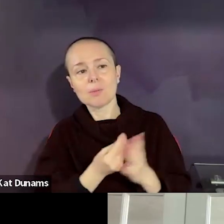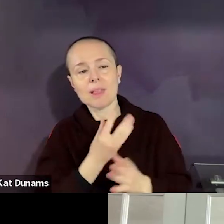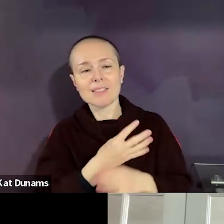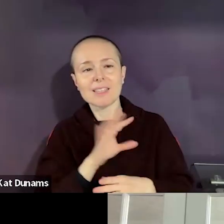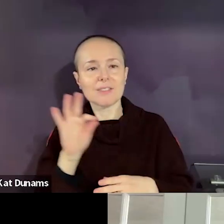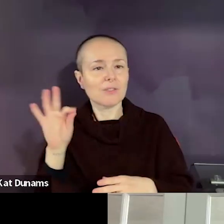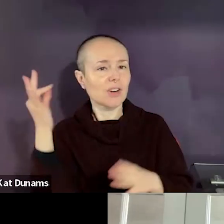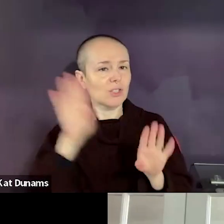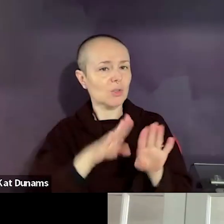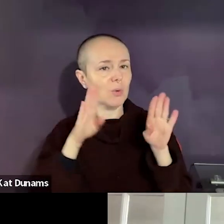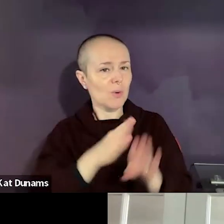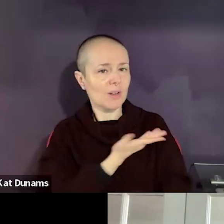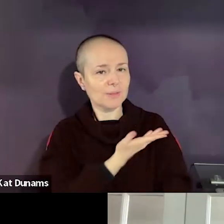door.